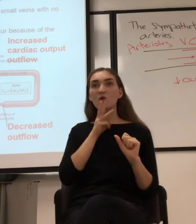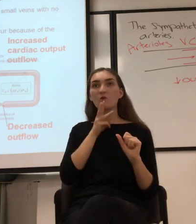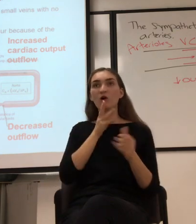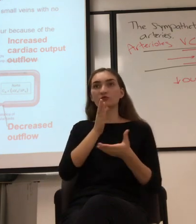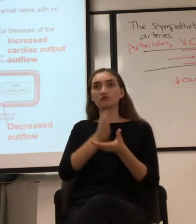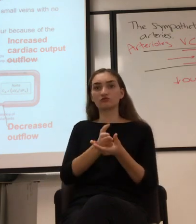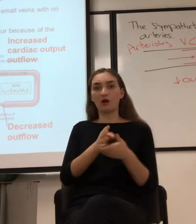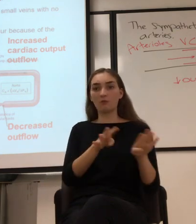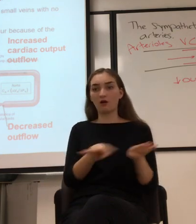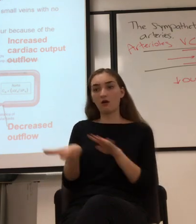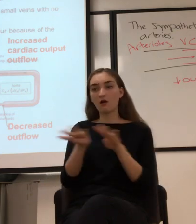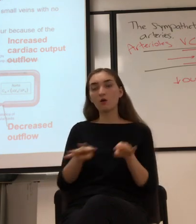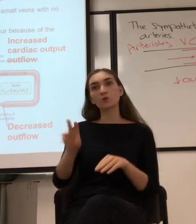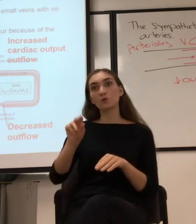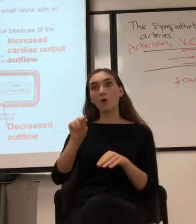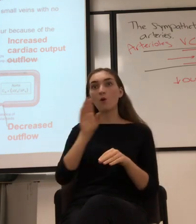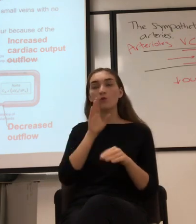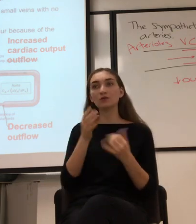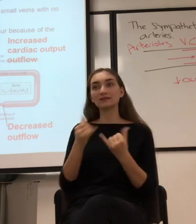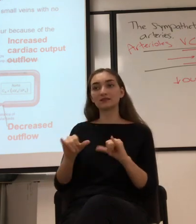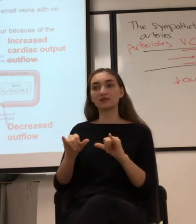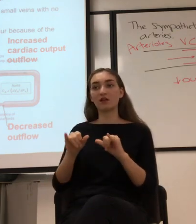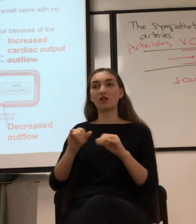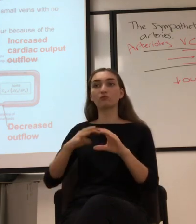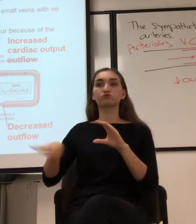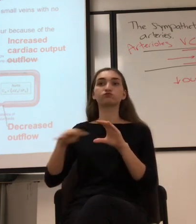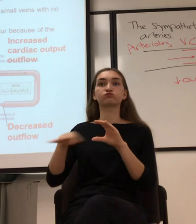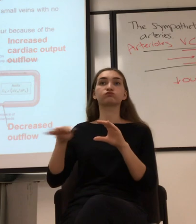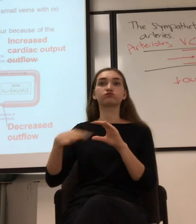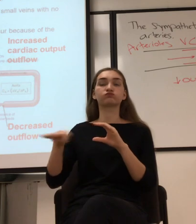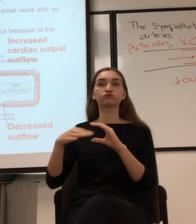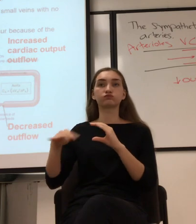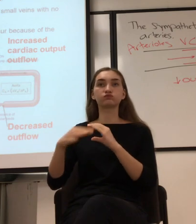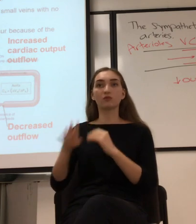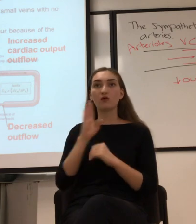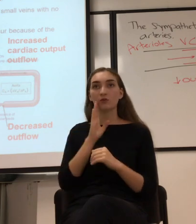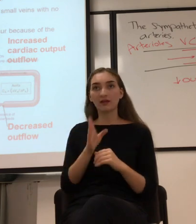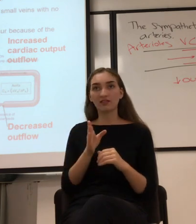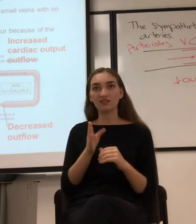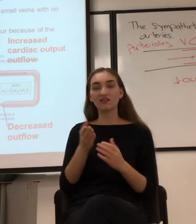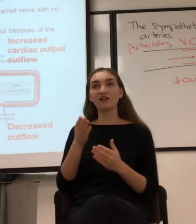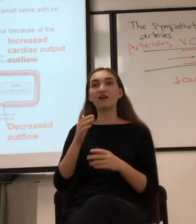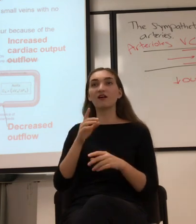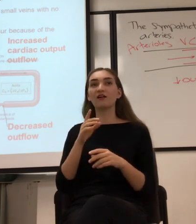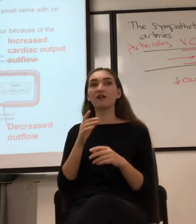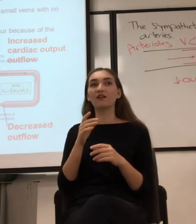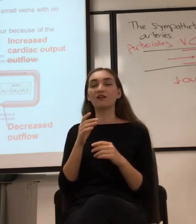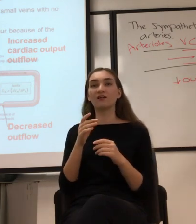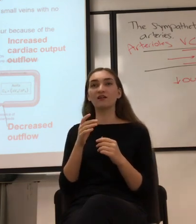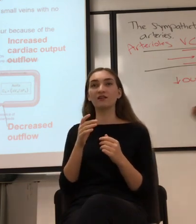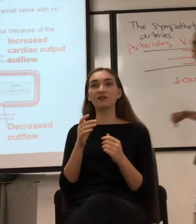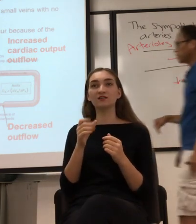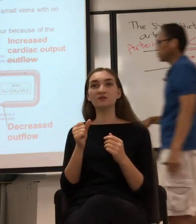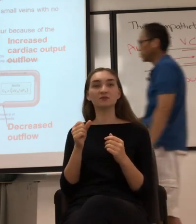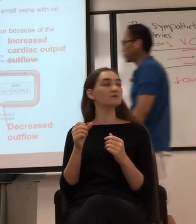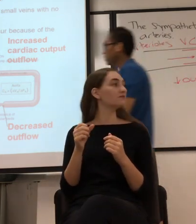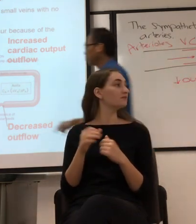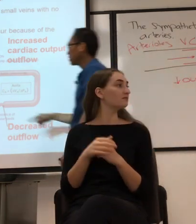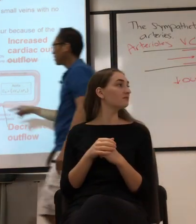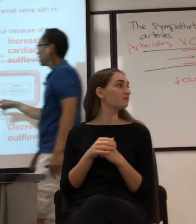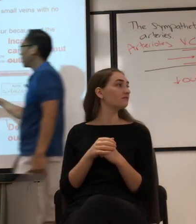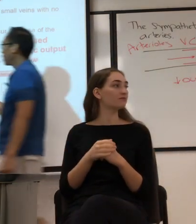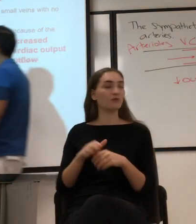probably increase the water pressure. Okay, and I was like, oh, okay, yeah, you're right. You're hoping this had the same effect on